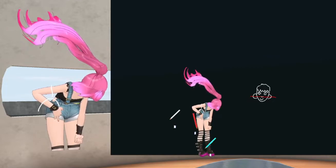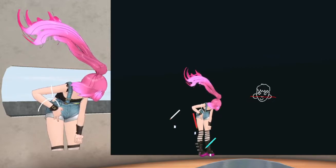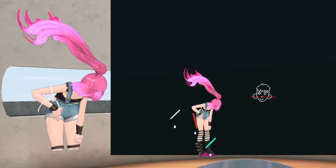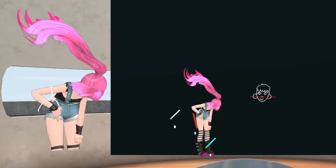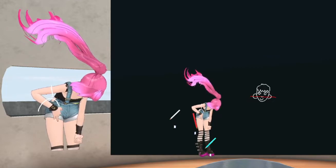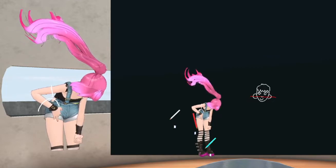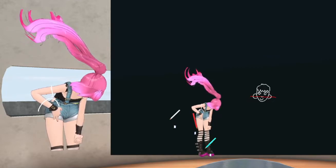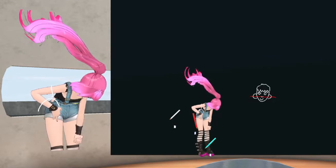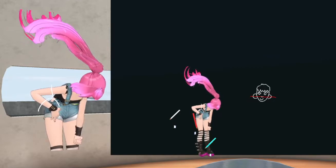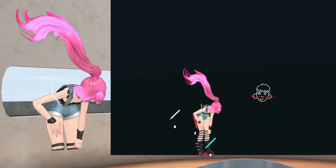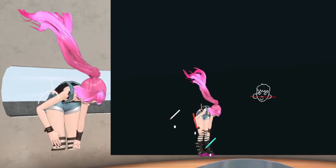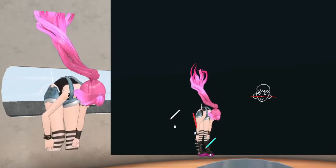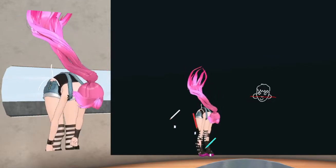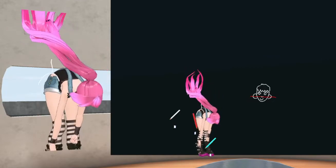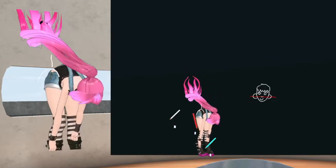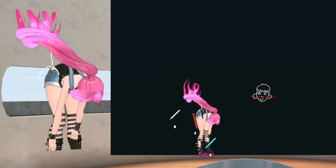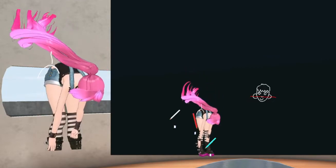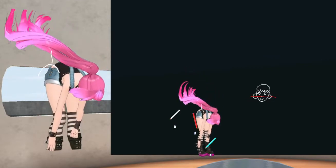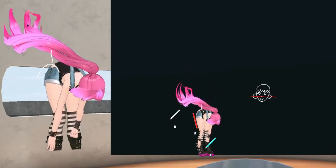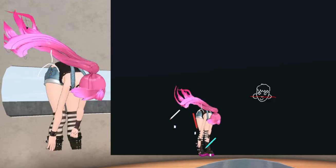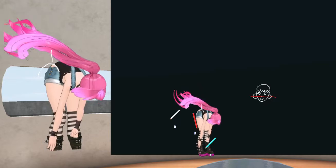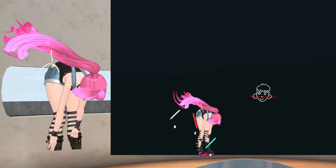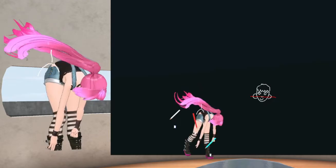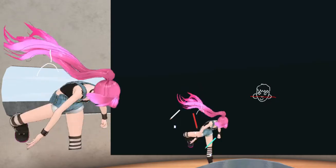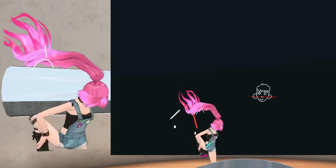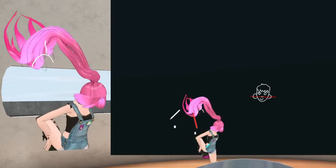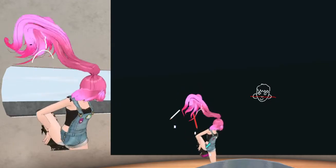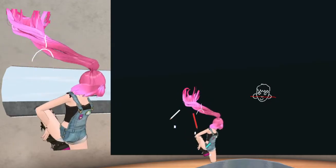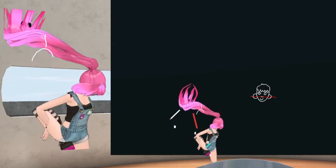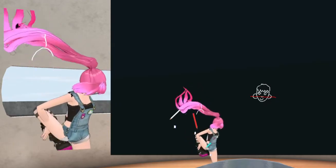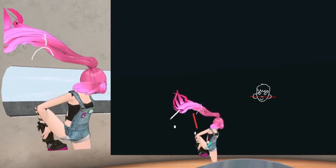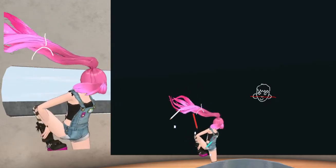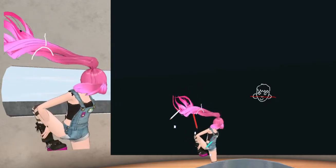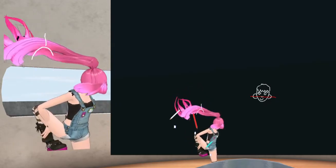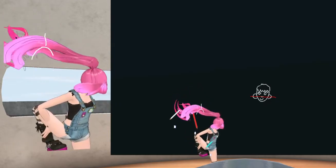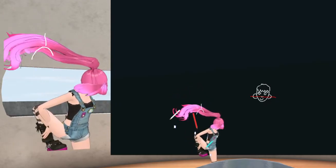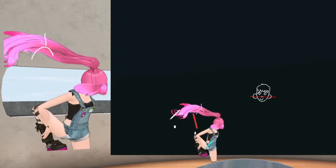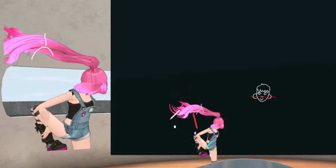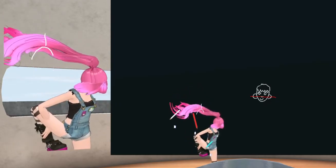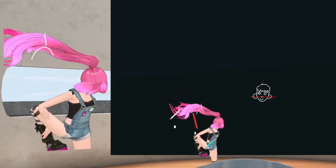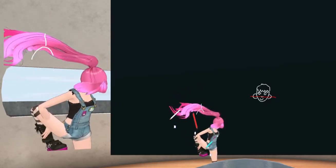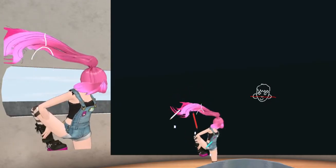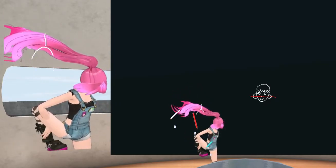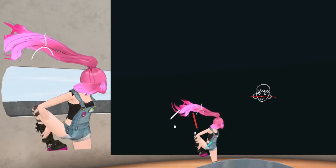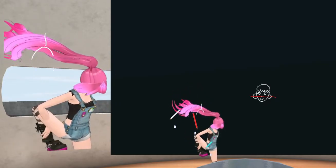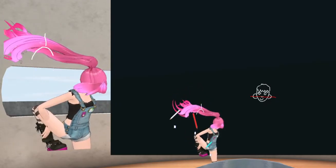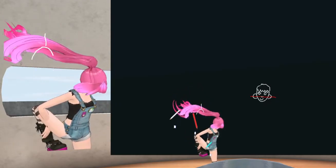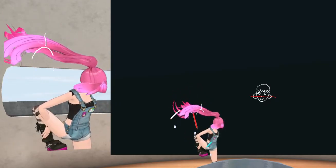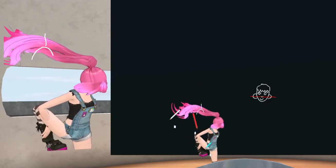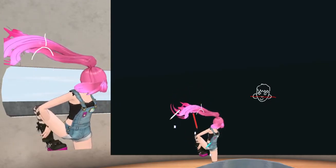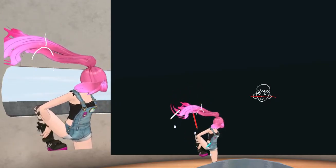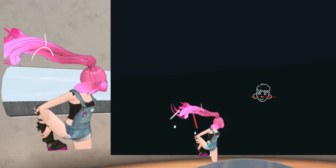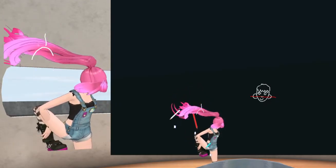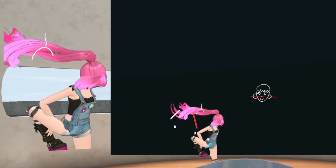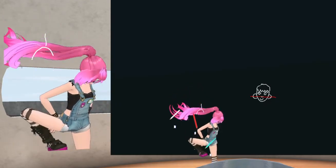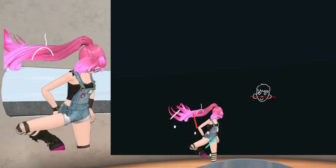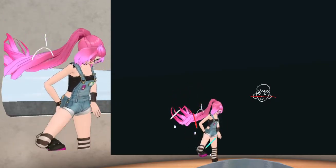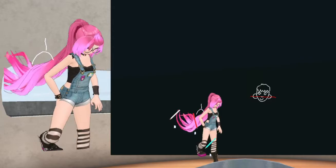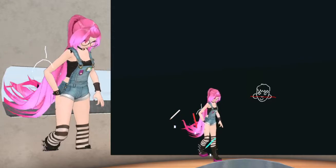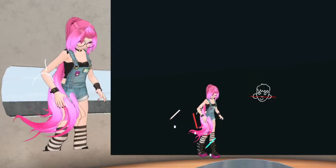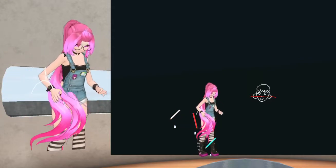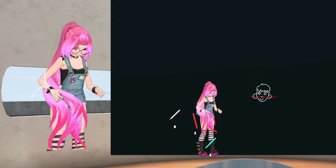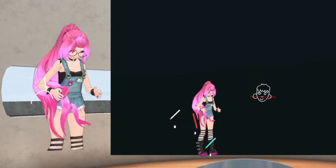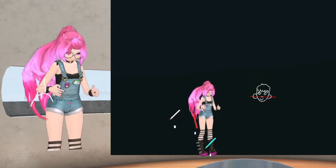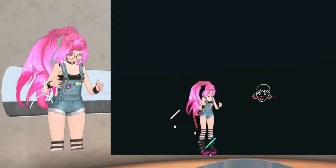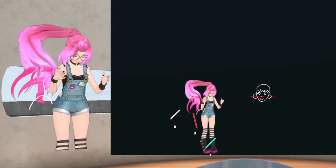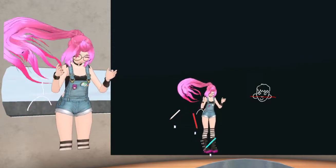gonna be controller's the teacher on, now. then full body on. Oh, I love tech. It's so great. I think